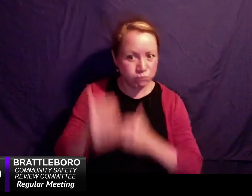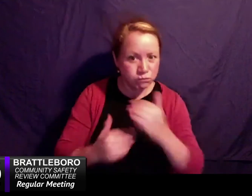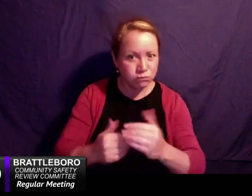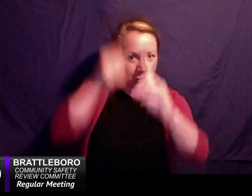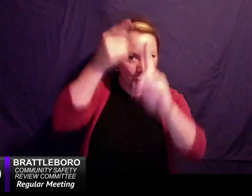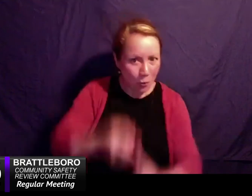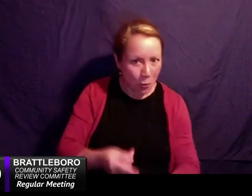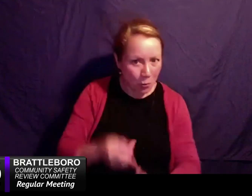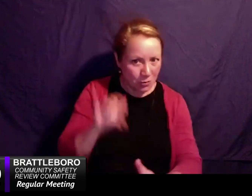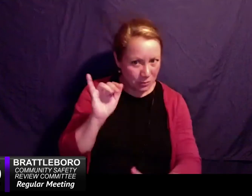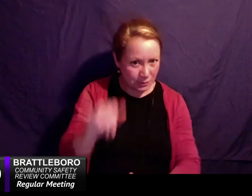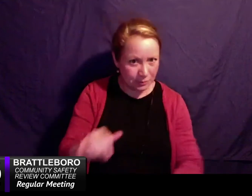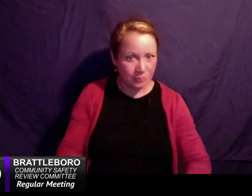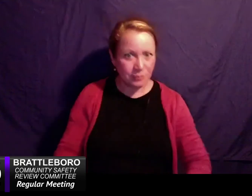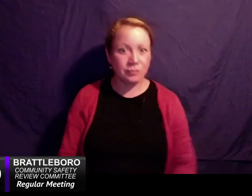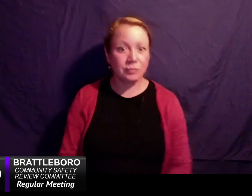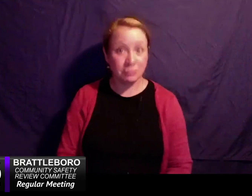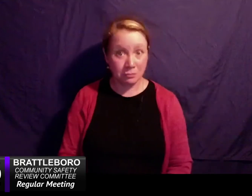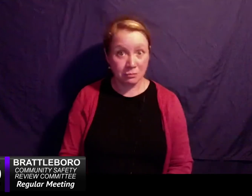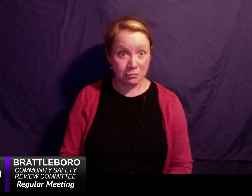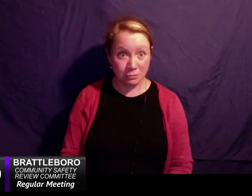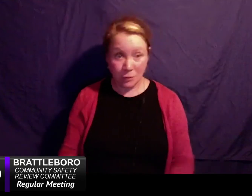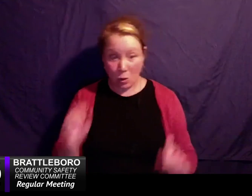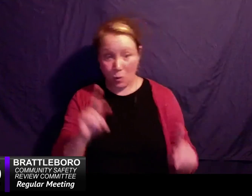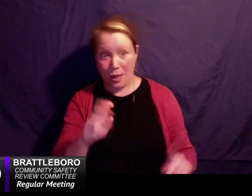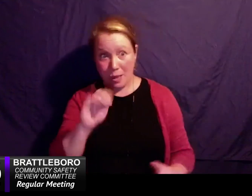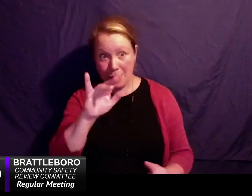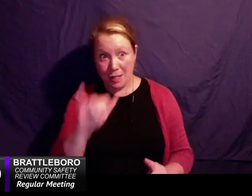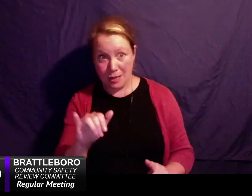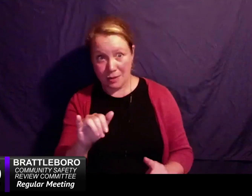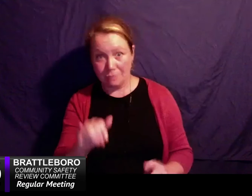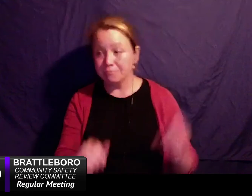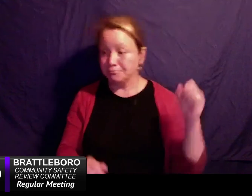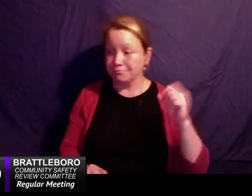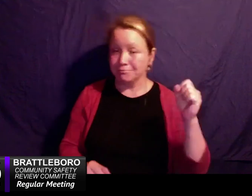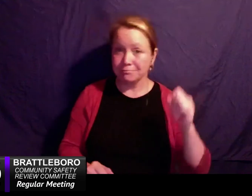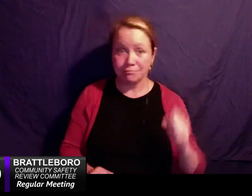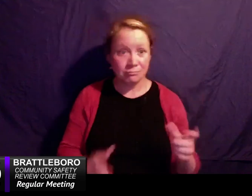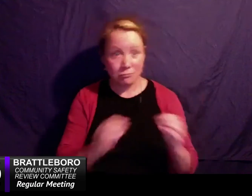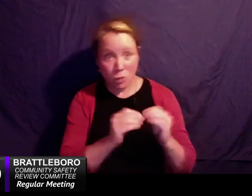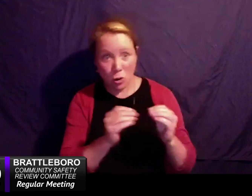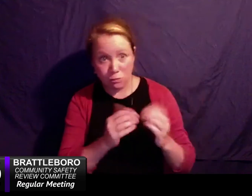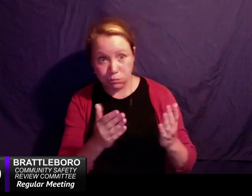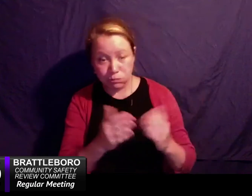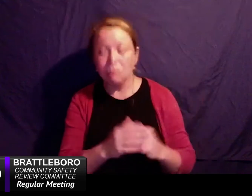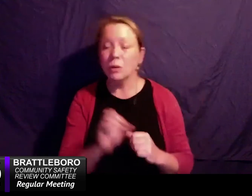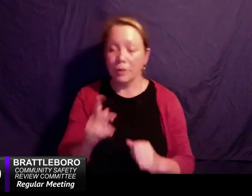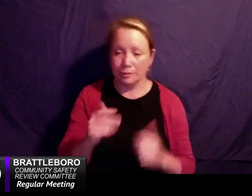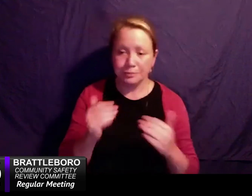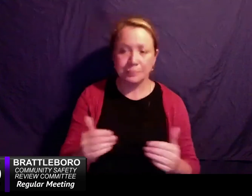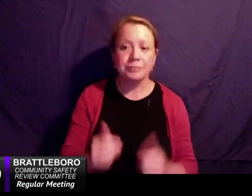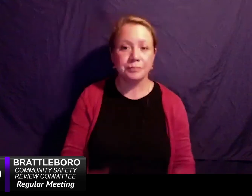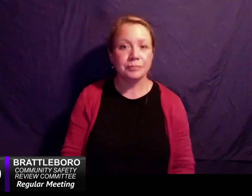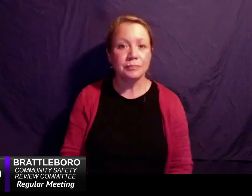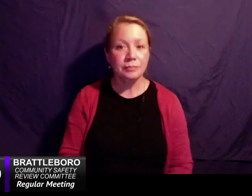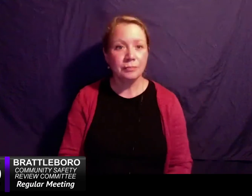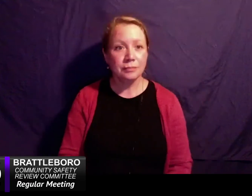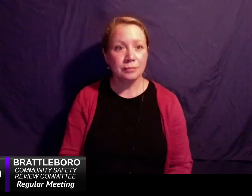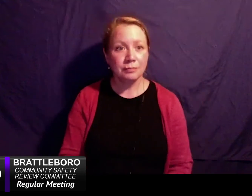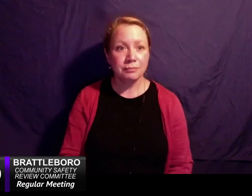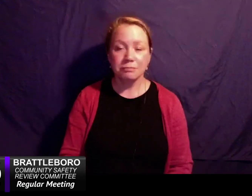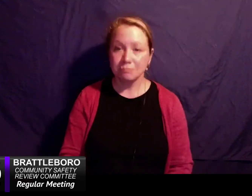together. Is that okay, Emily? Yep. You got anything else to say about open meetings? All right. Not right now.